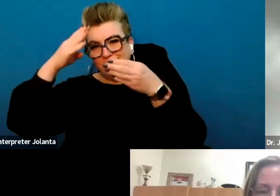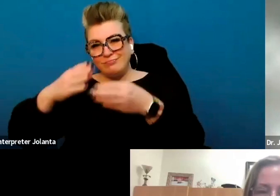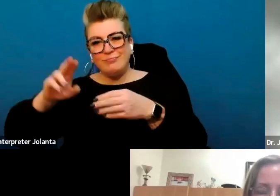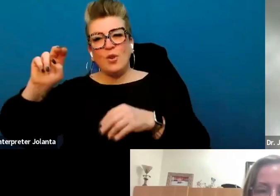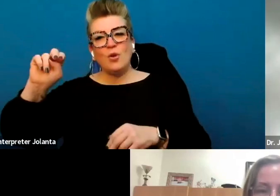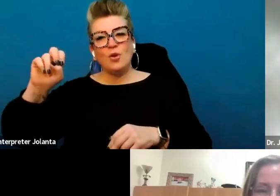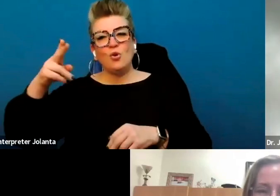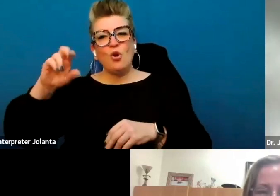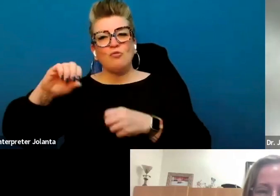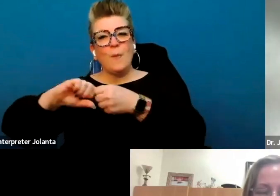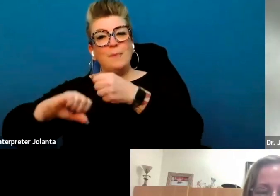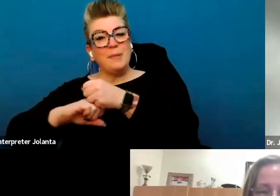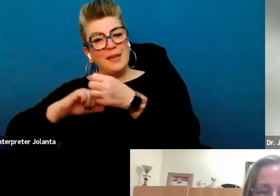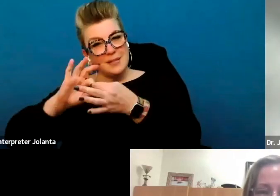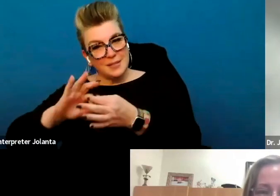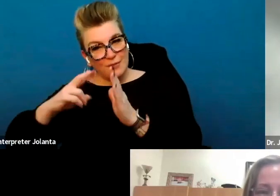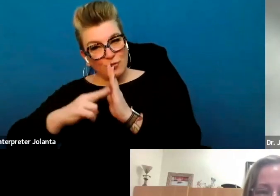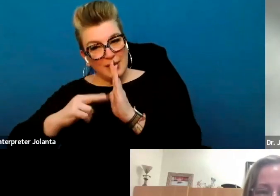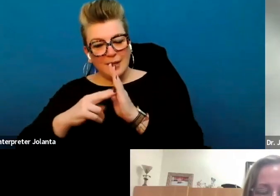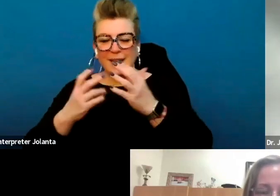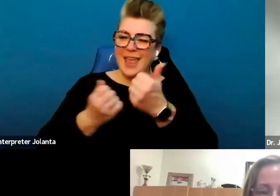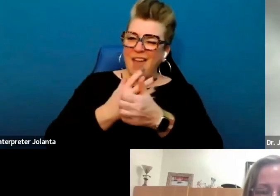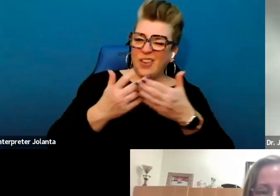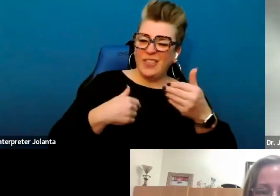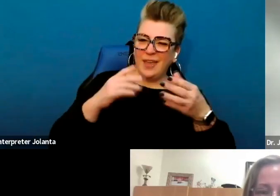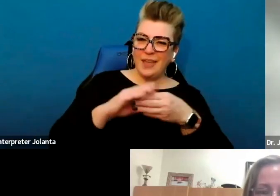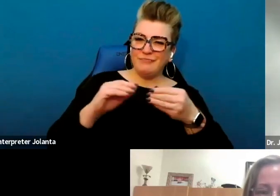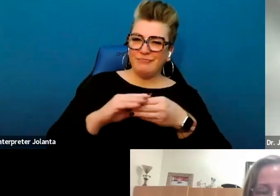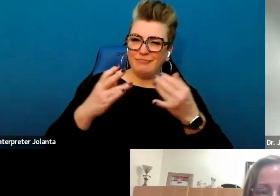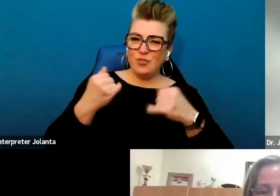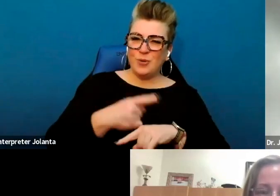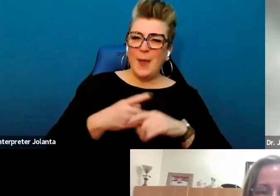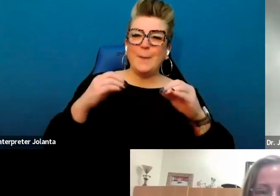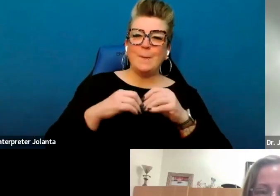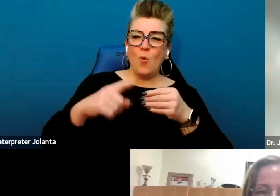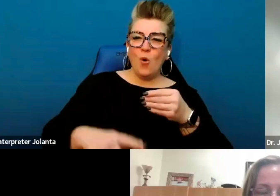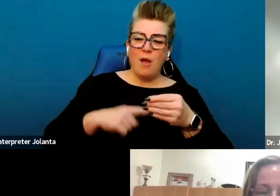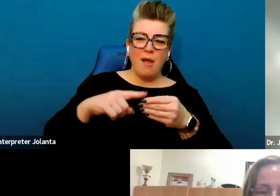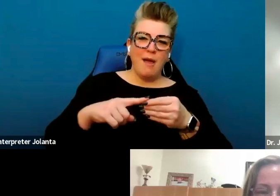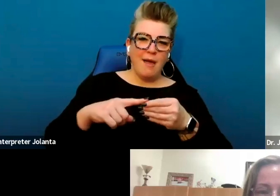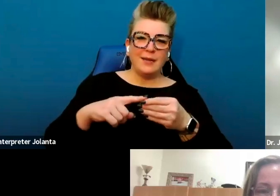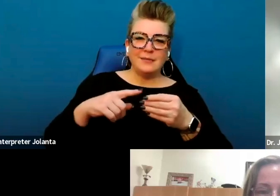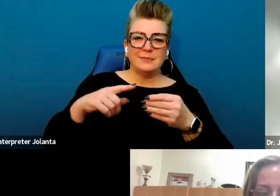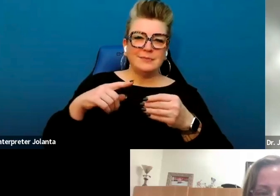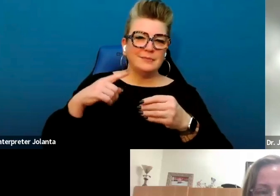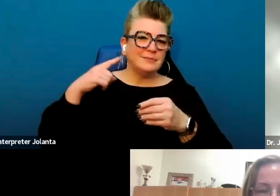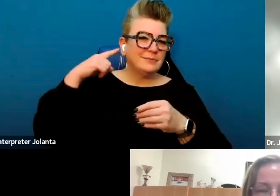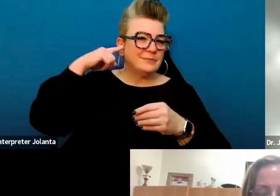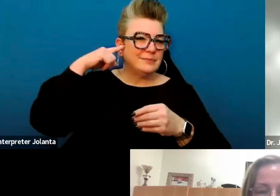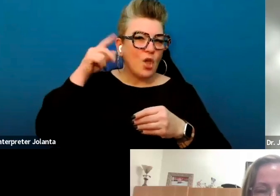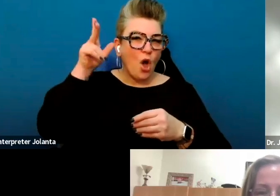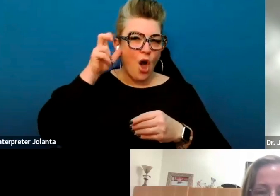course, everything I talked about today was kind of more on auditory processing